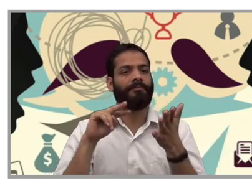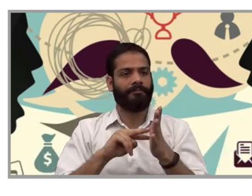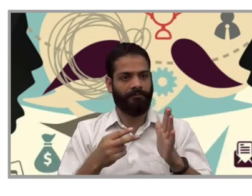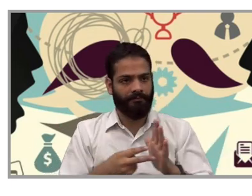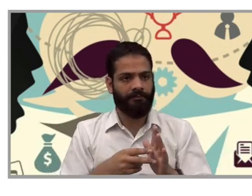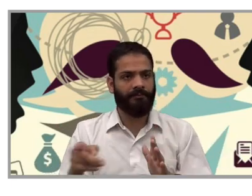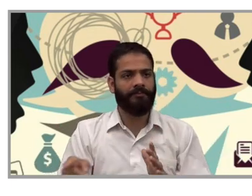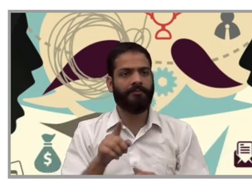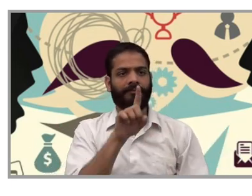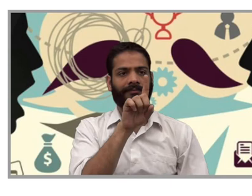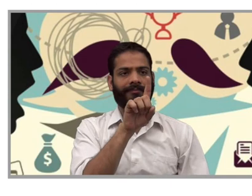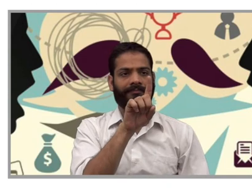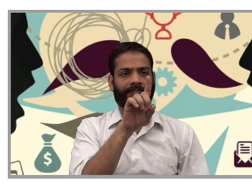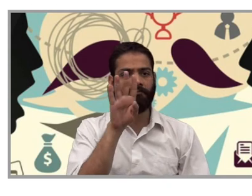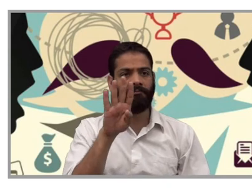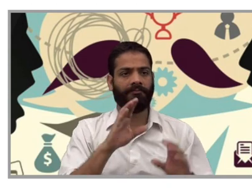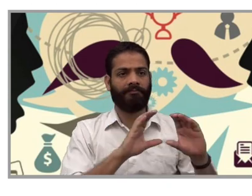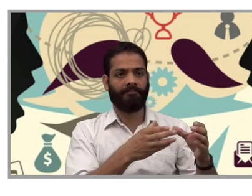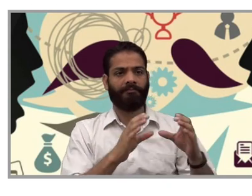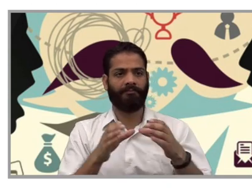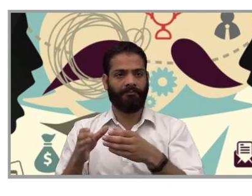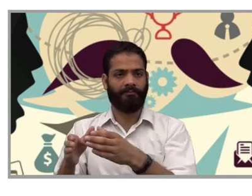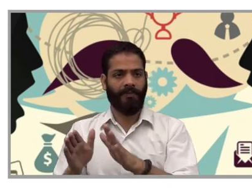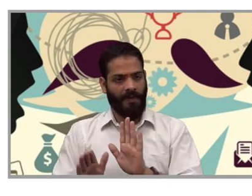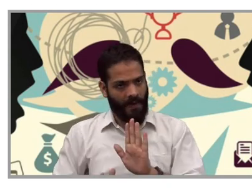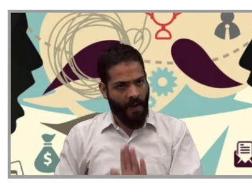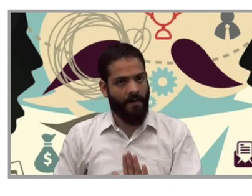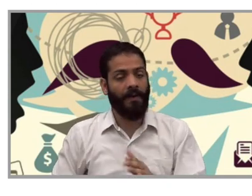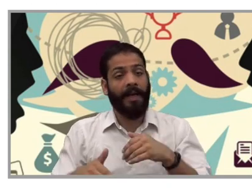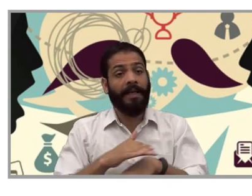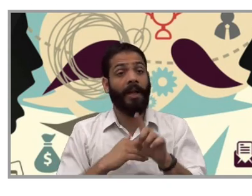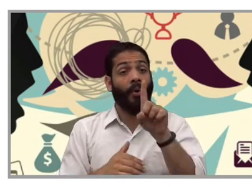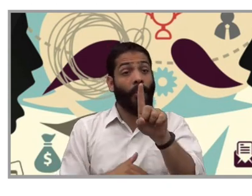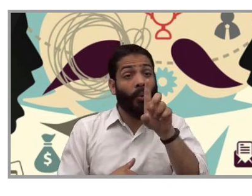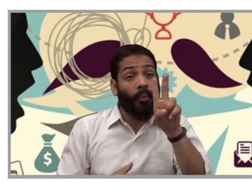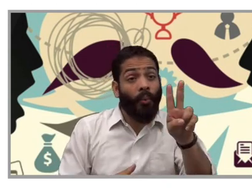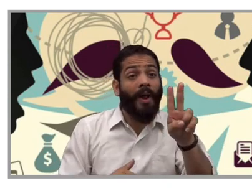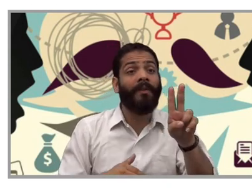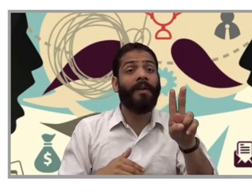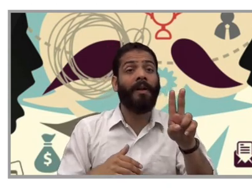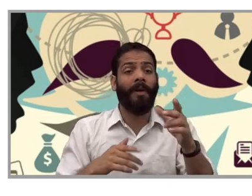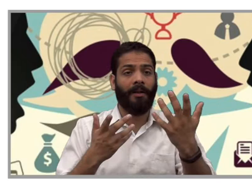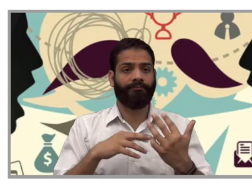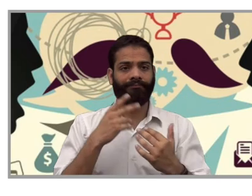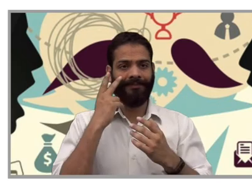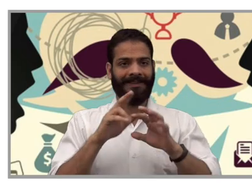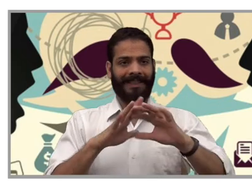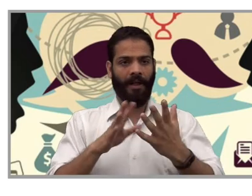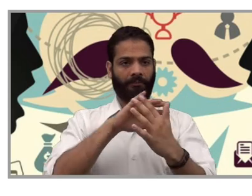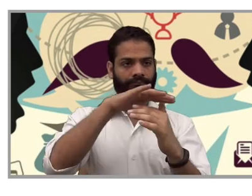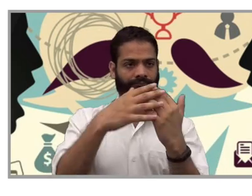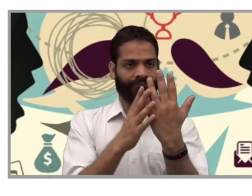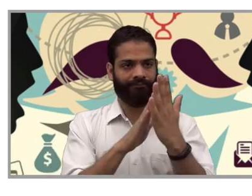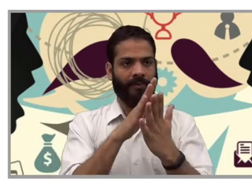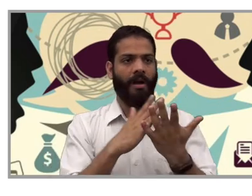visuospatial characteristics of the referent, forming a semantic class. There are 14 classifiers of which 12